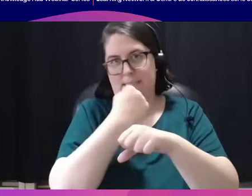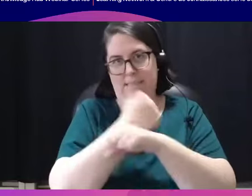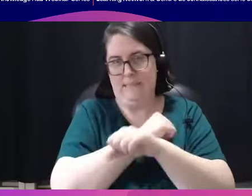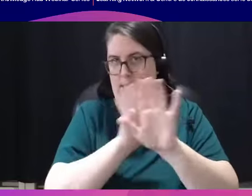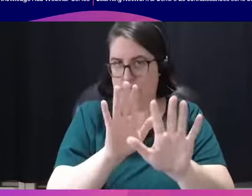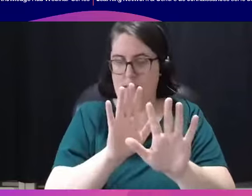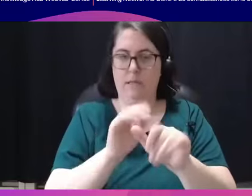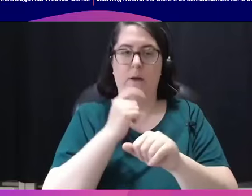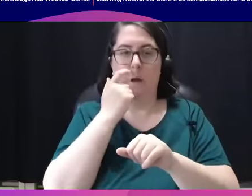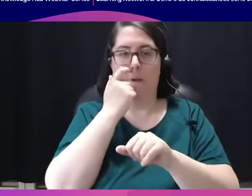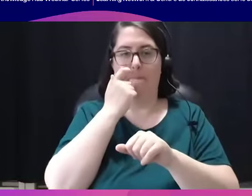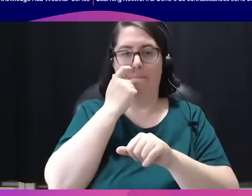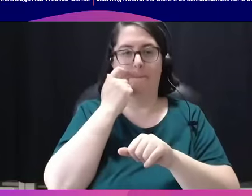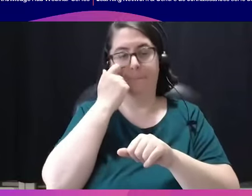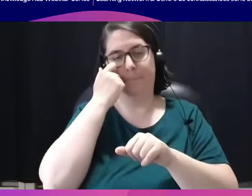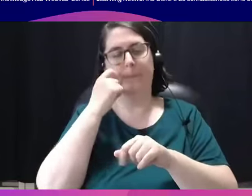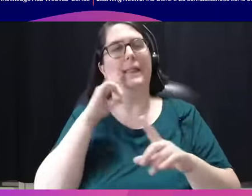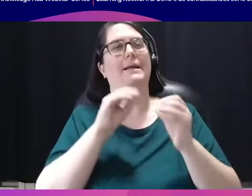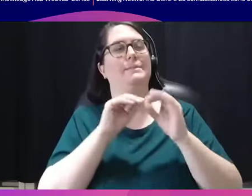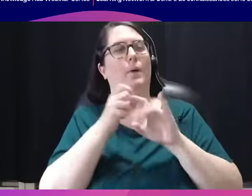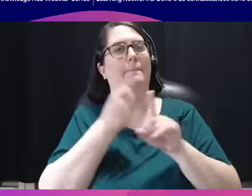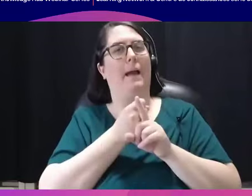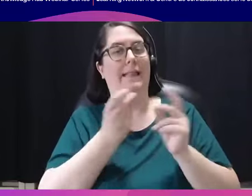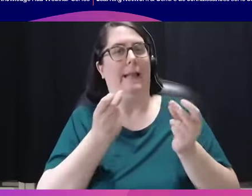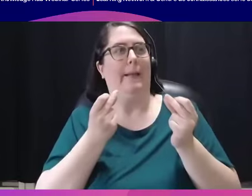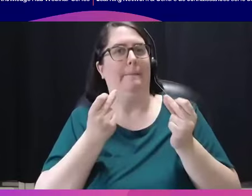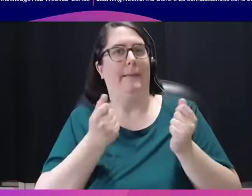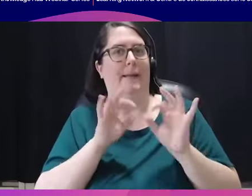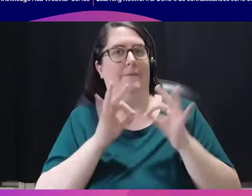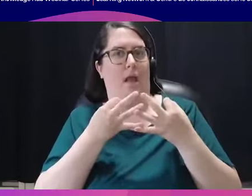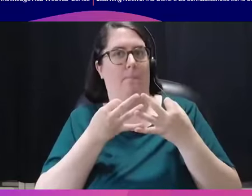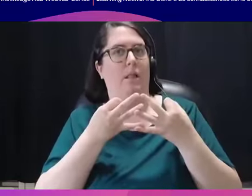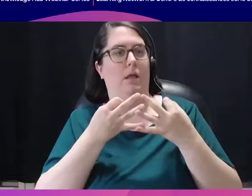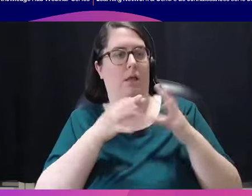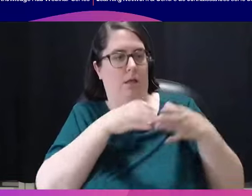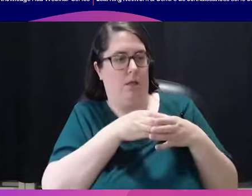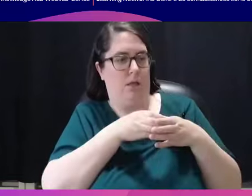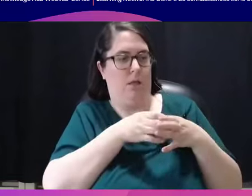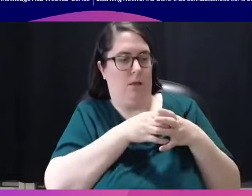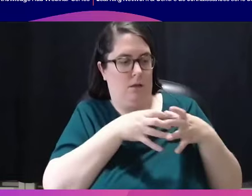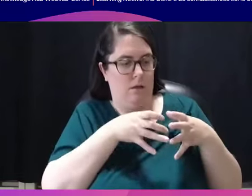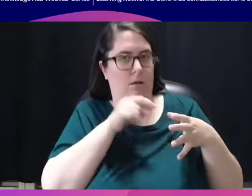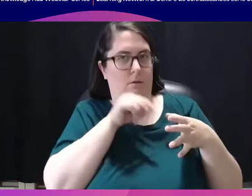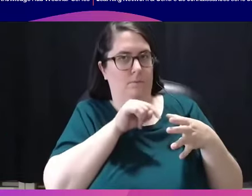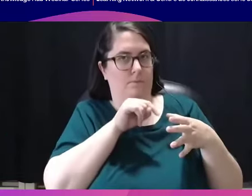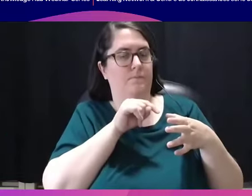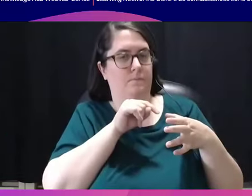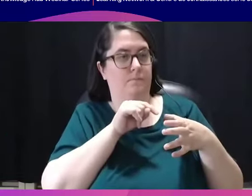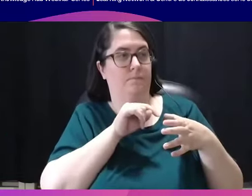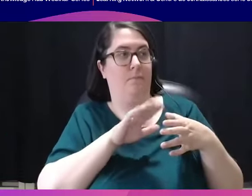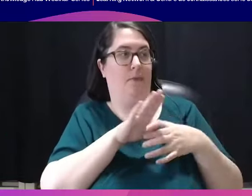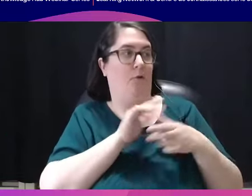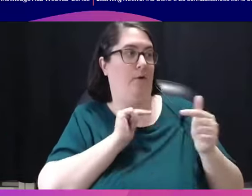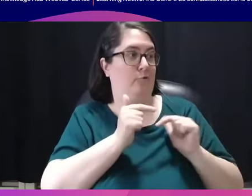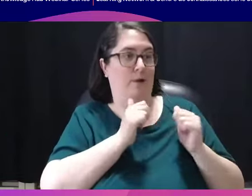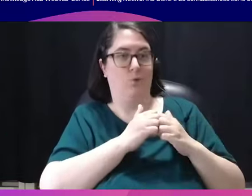think this often impacts more of the immediate like family and friends of the incel community, whether that be their interactions